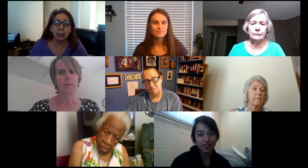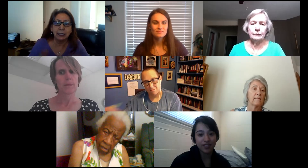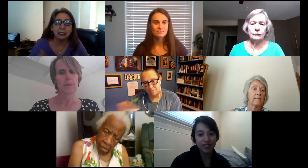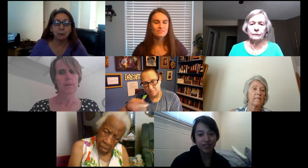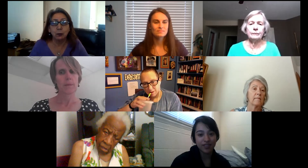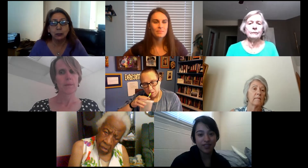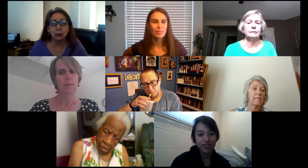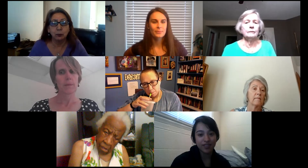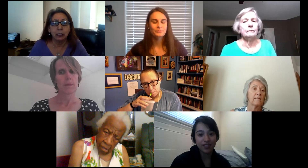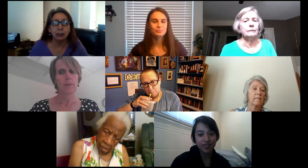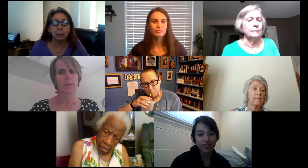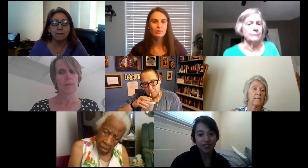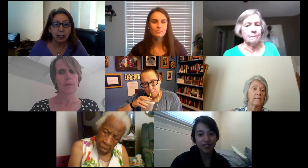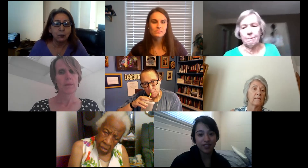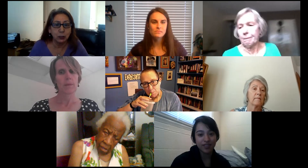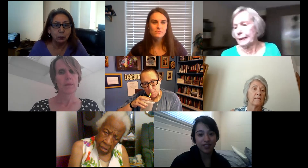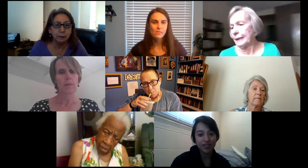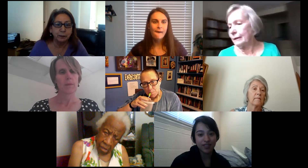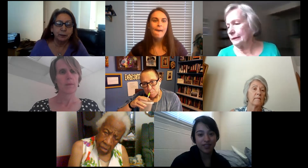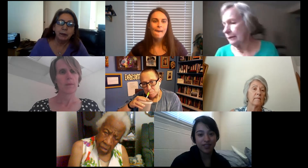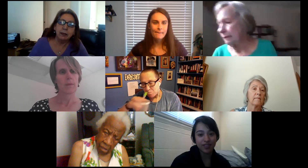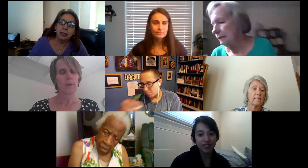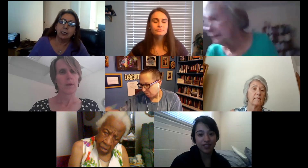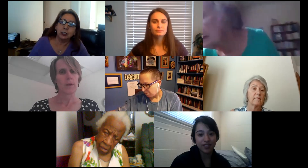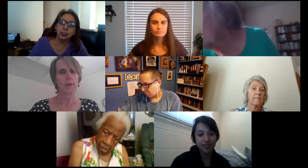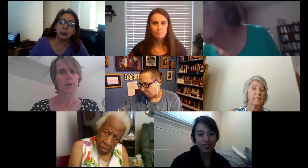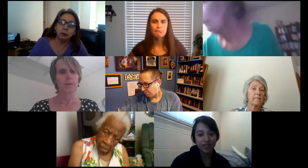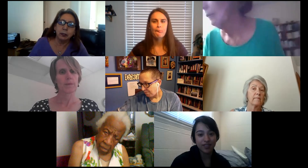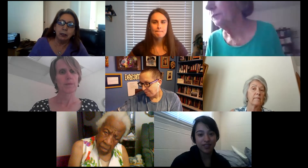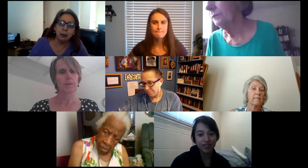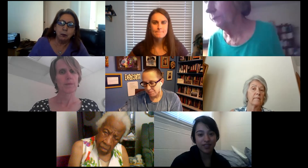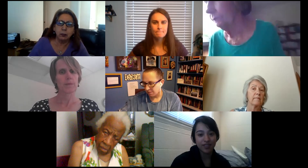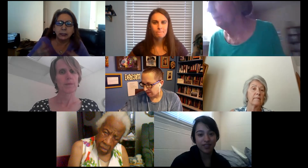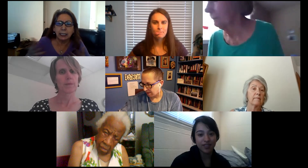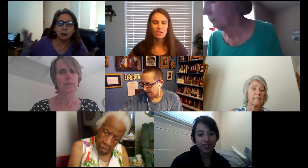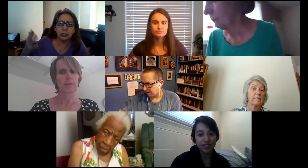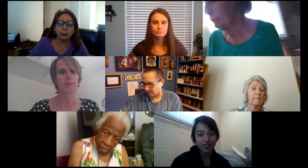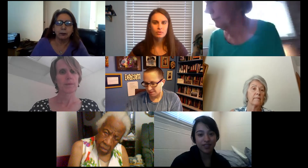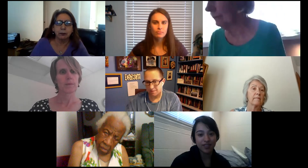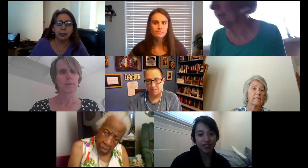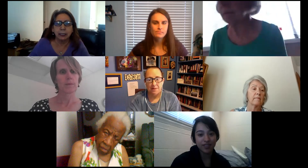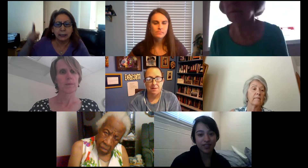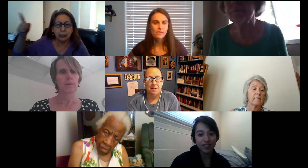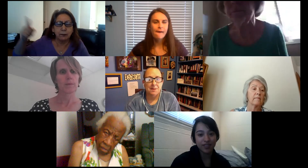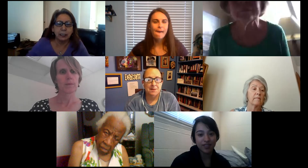this time, Rosie was already going to be 5 years old. And her teacher told me, well, there's sign language here at the Center for the